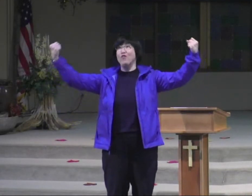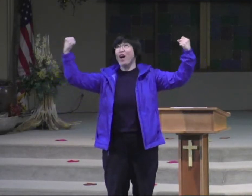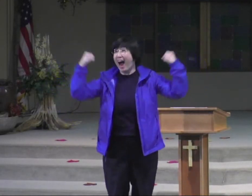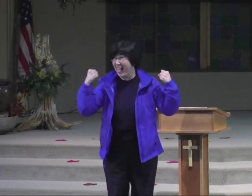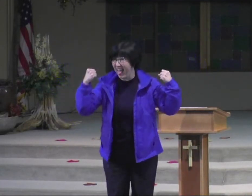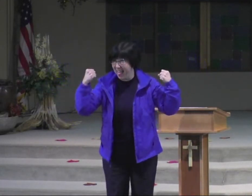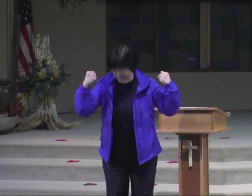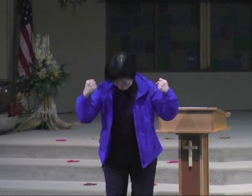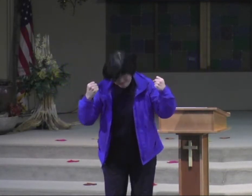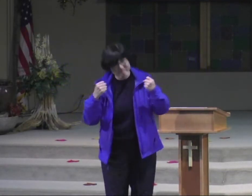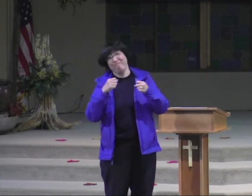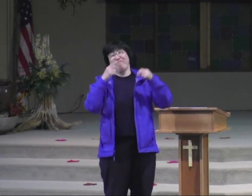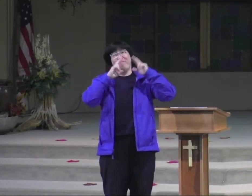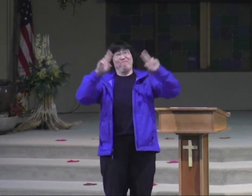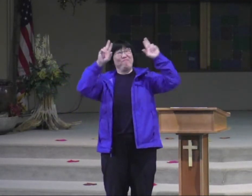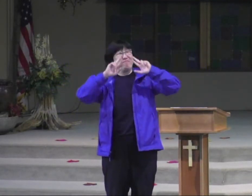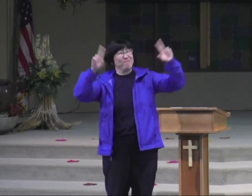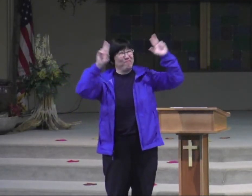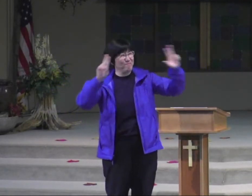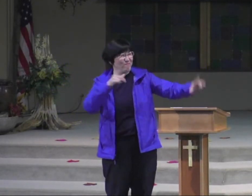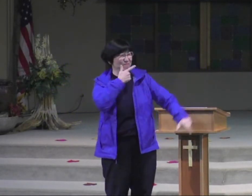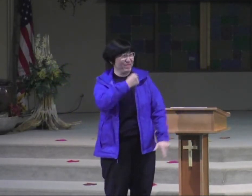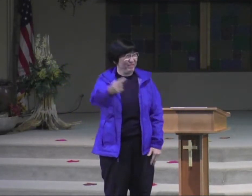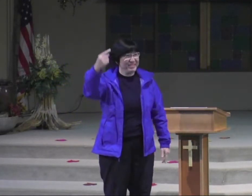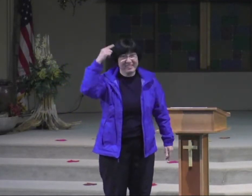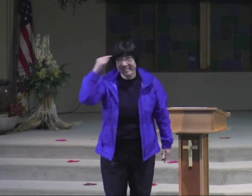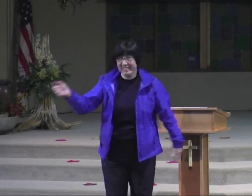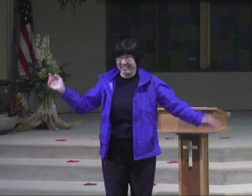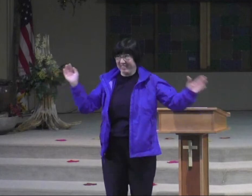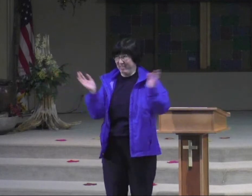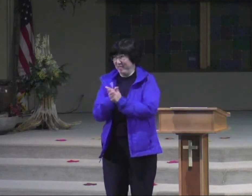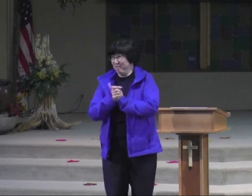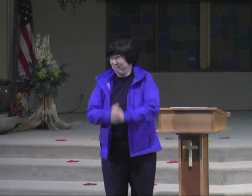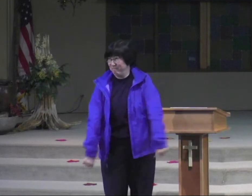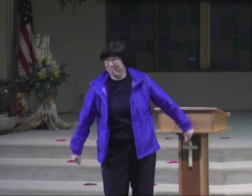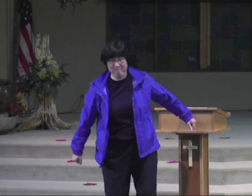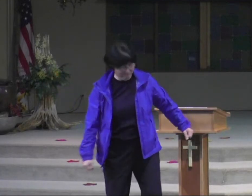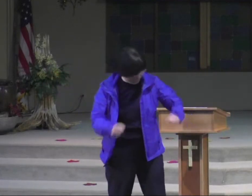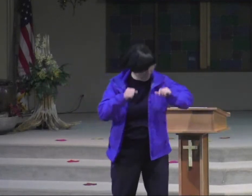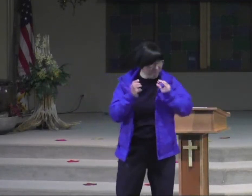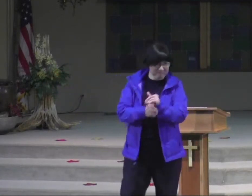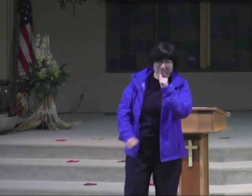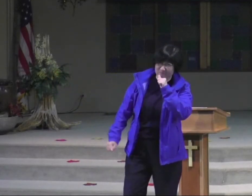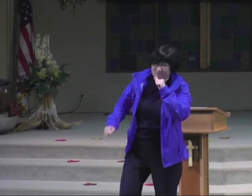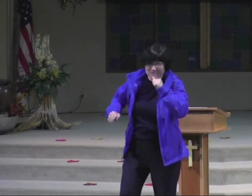Be courageous. Be strong is the song I want to sing.